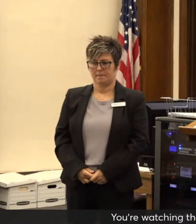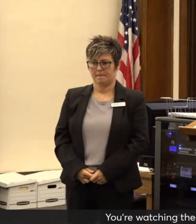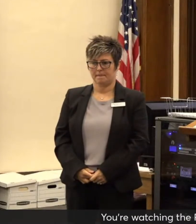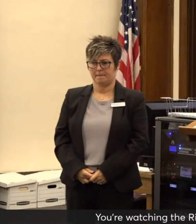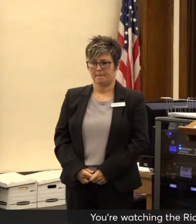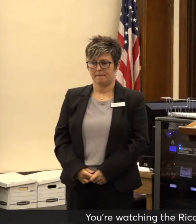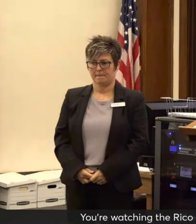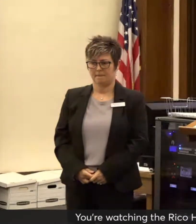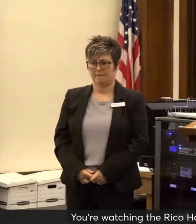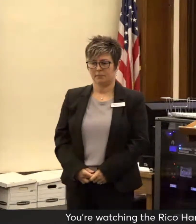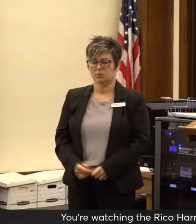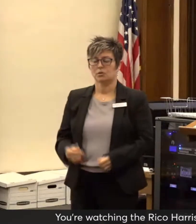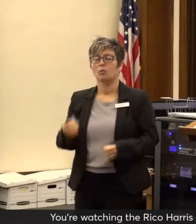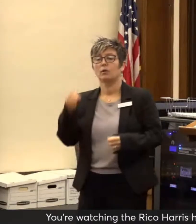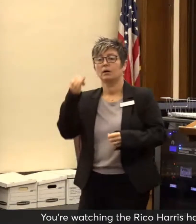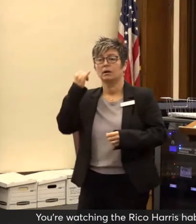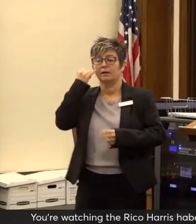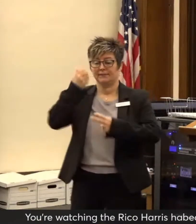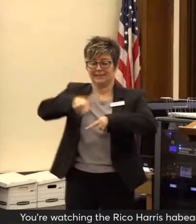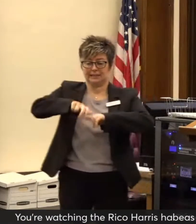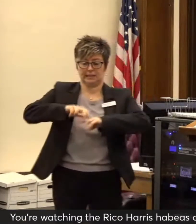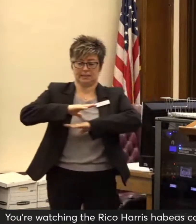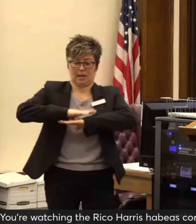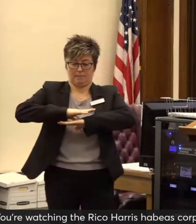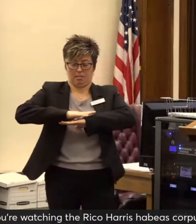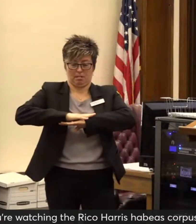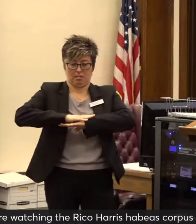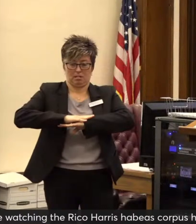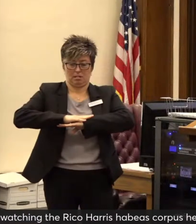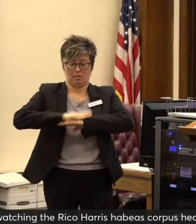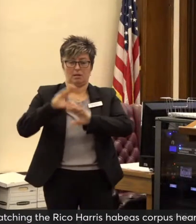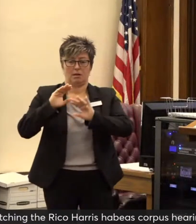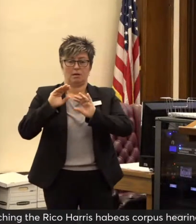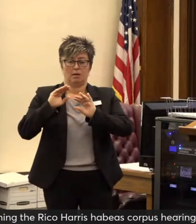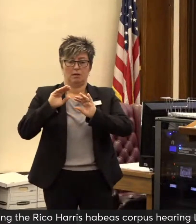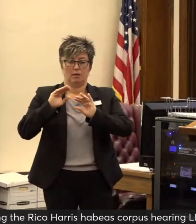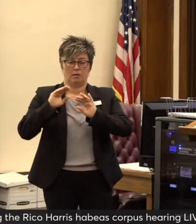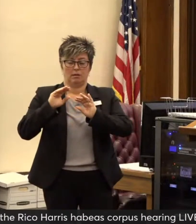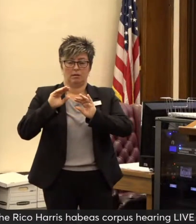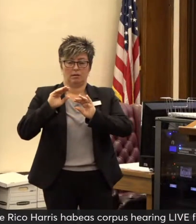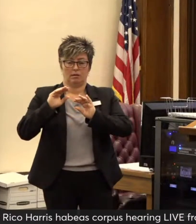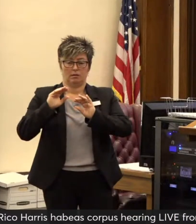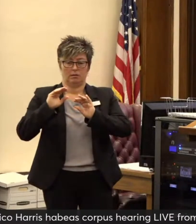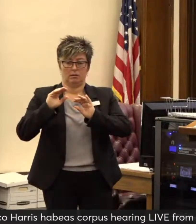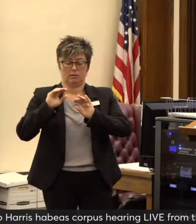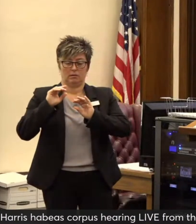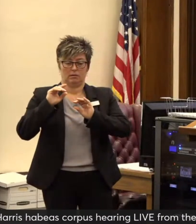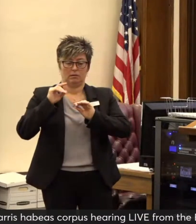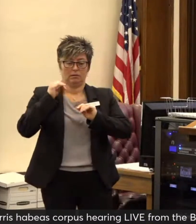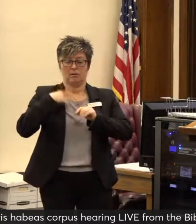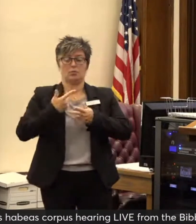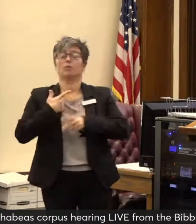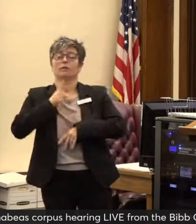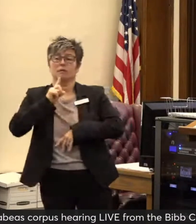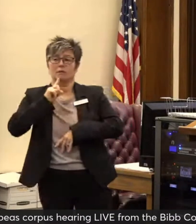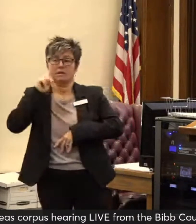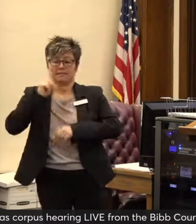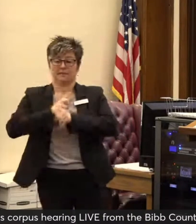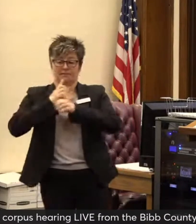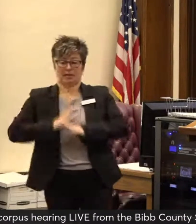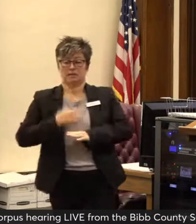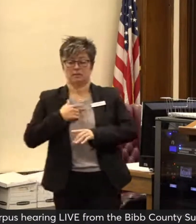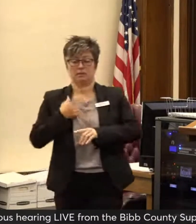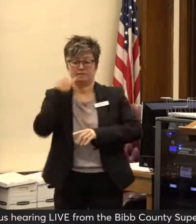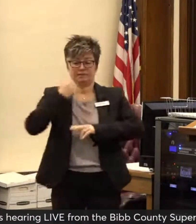they would not be able to tell the proceedings interpreter, because that would be something that would be between counsel, correct?